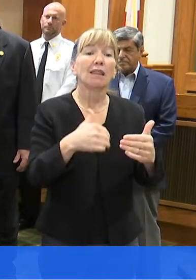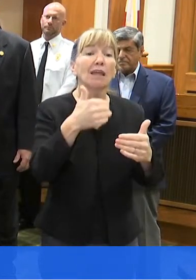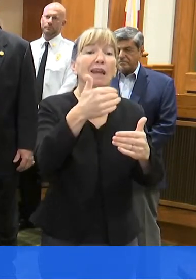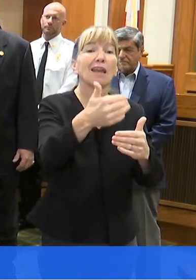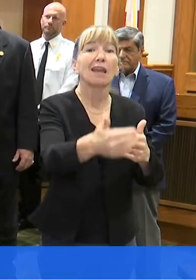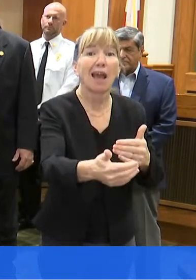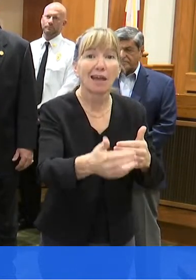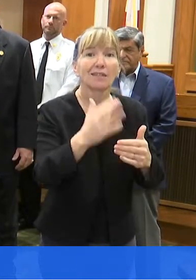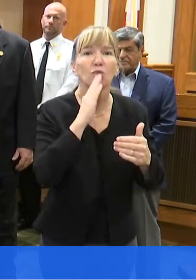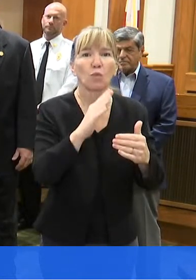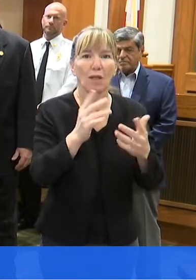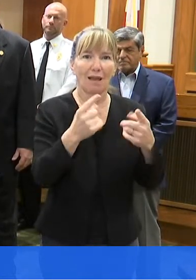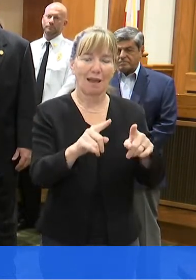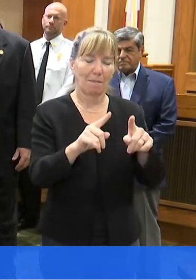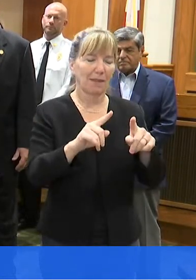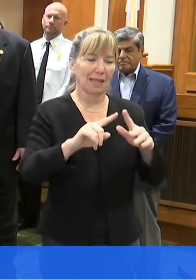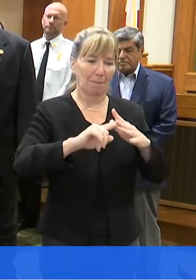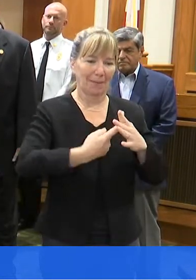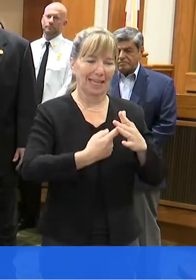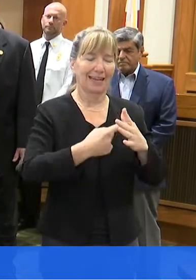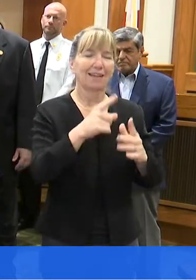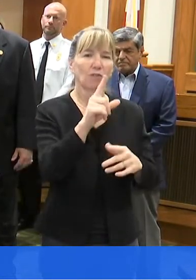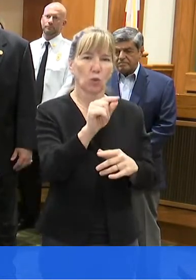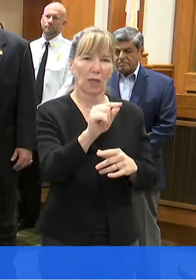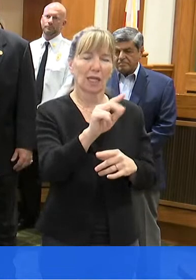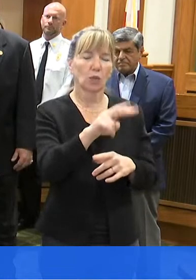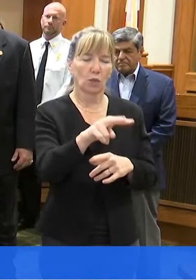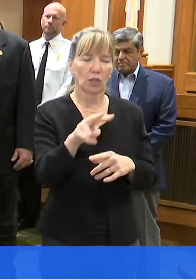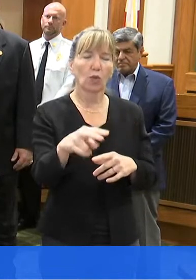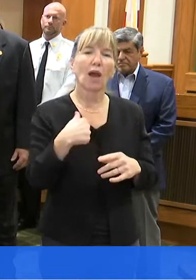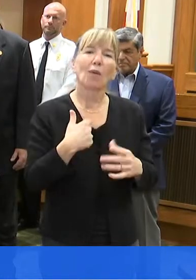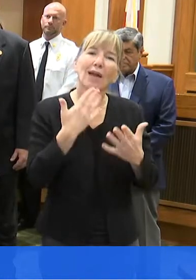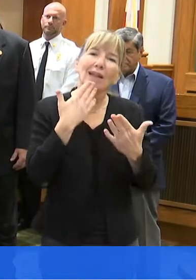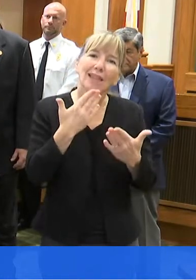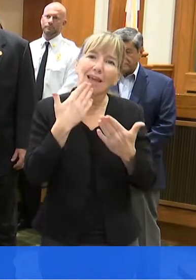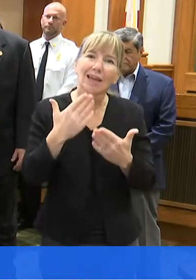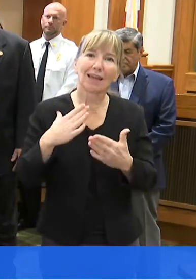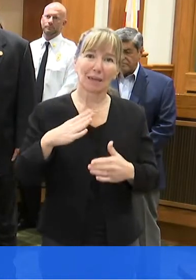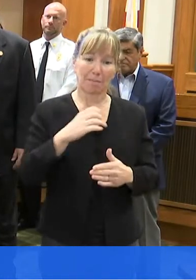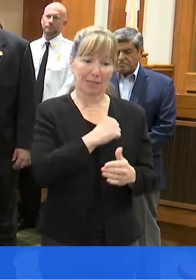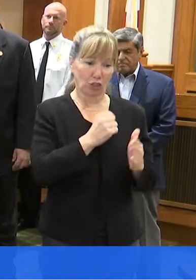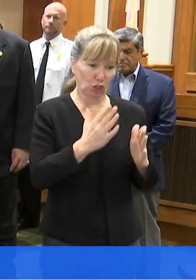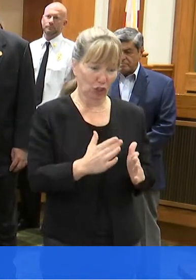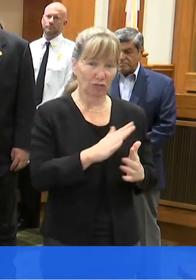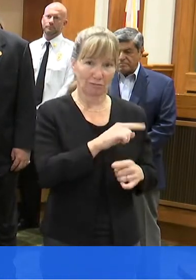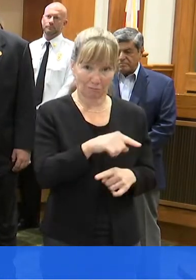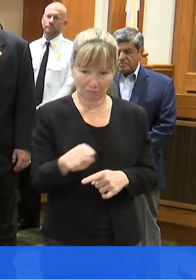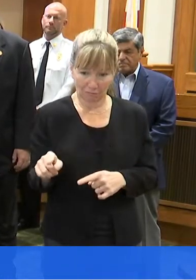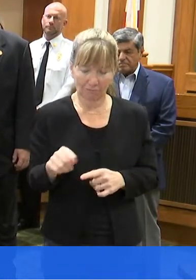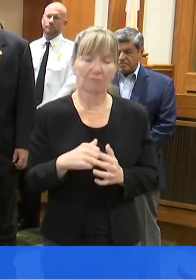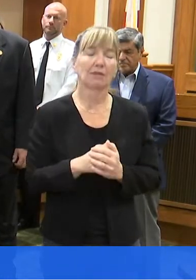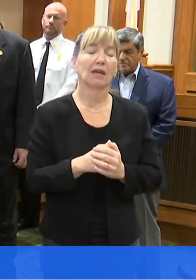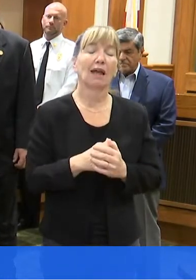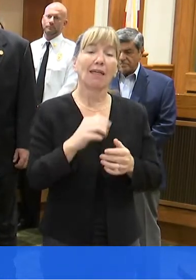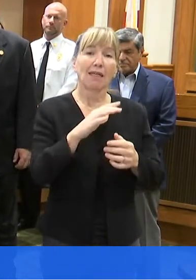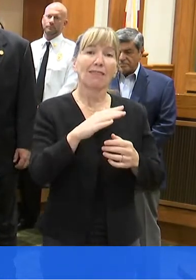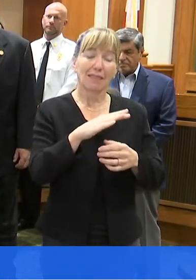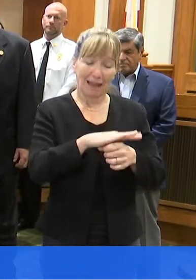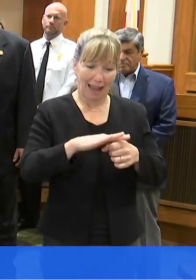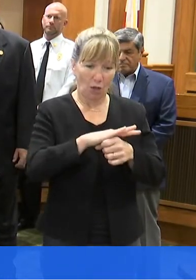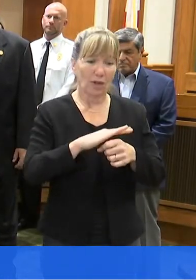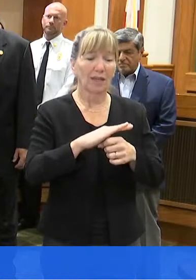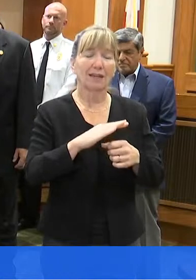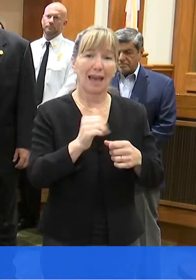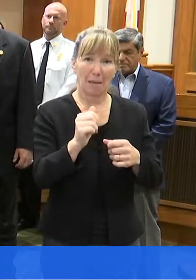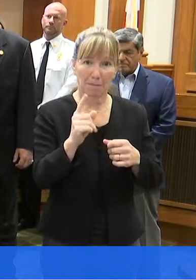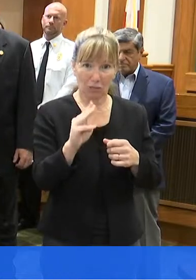of 2022. I want to thank our county commissioners, county administration, and Sheriff